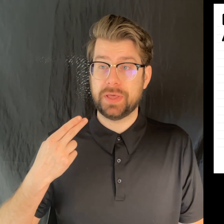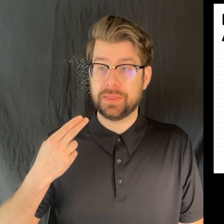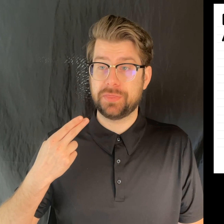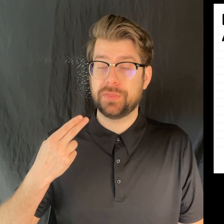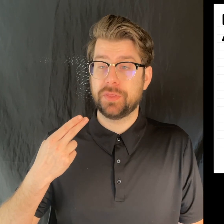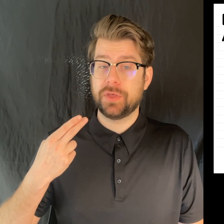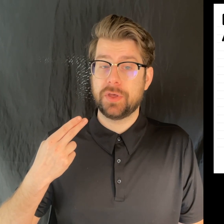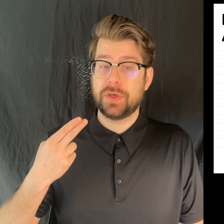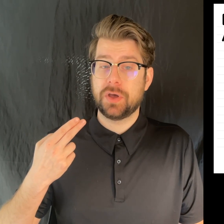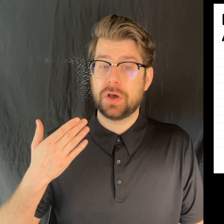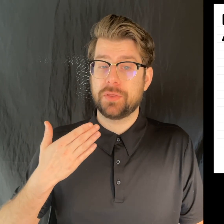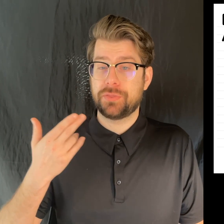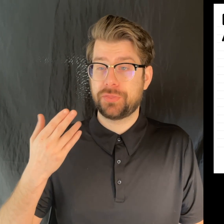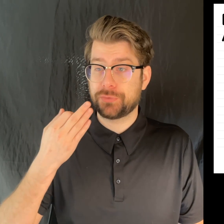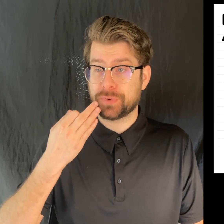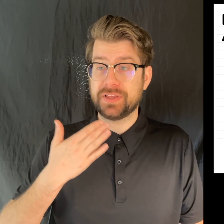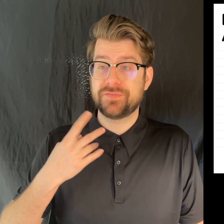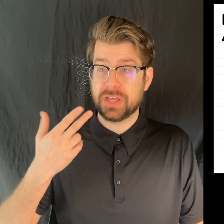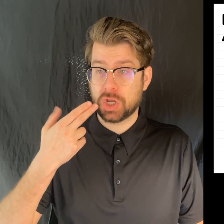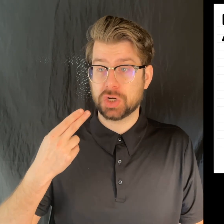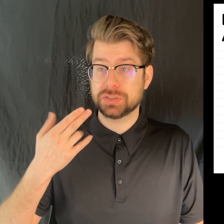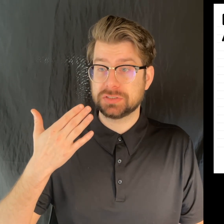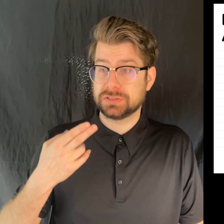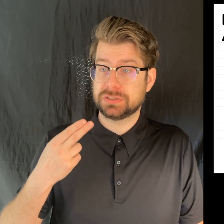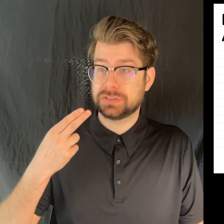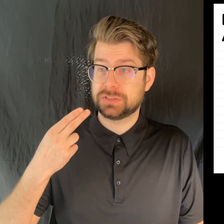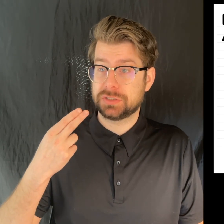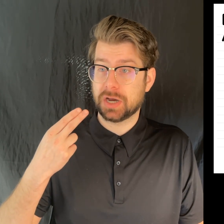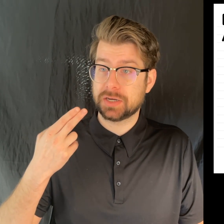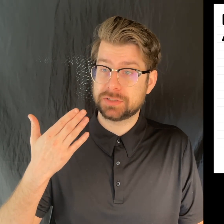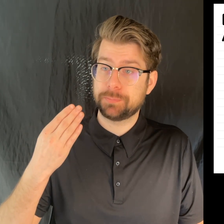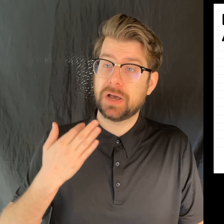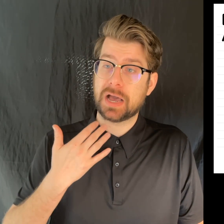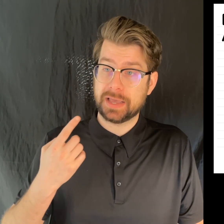with 3 fingers tucked behind,